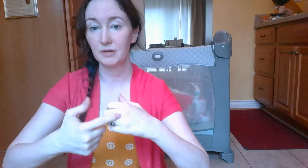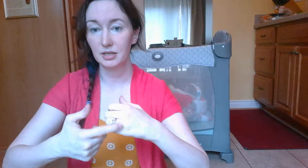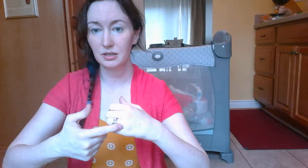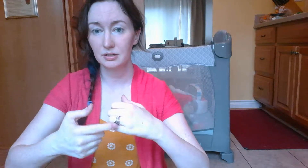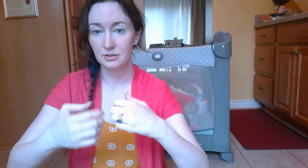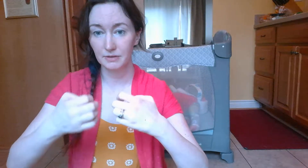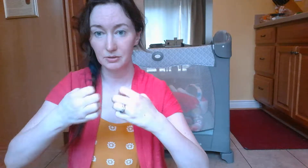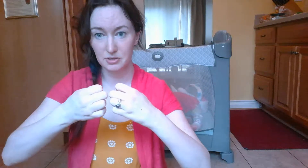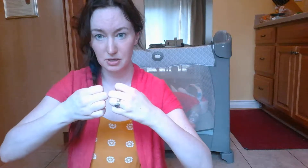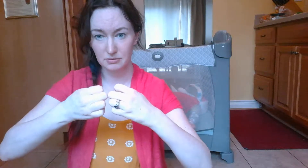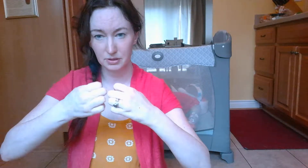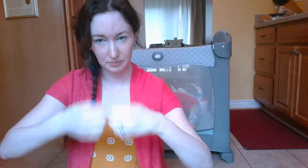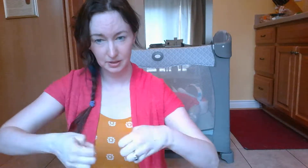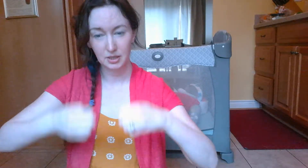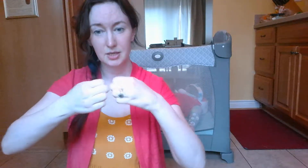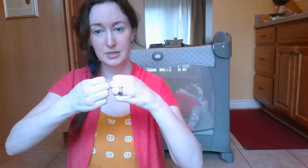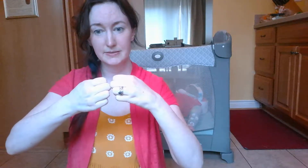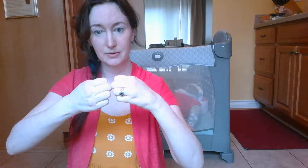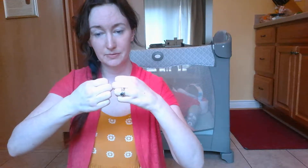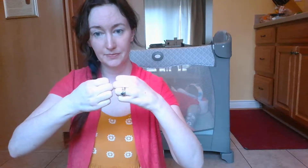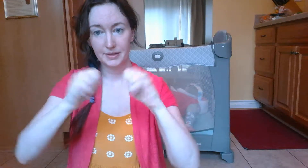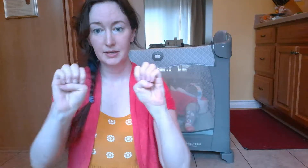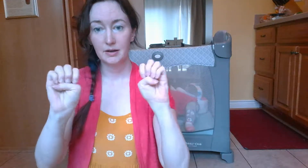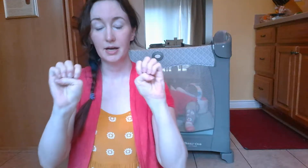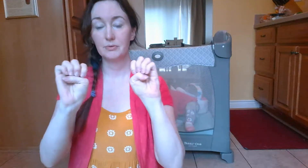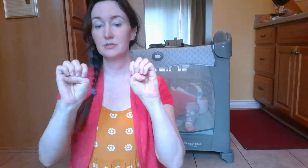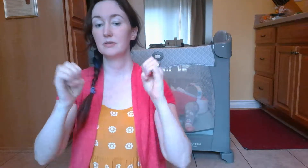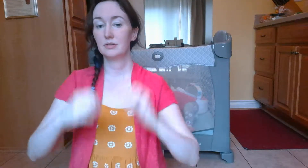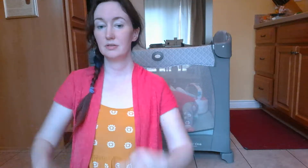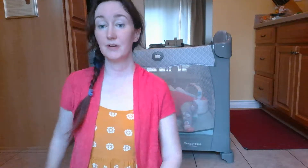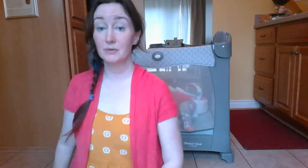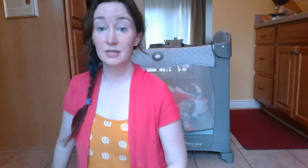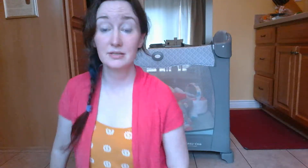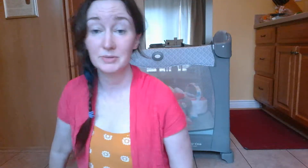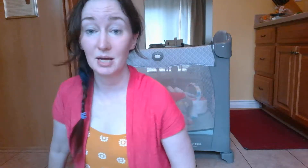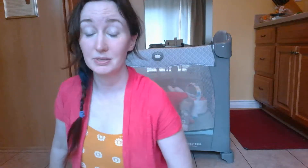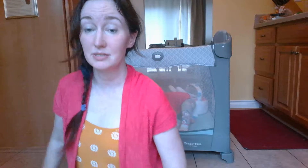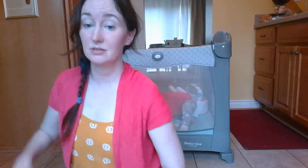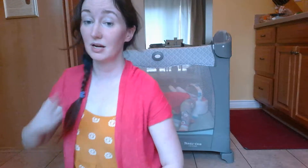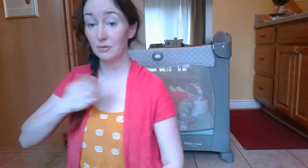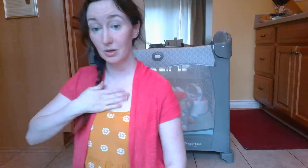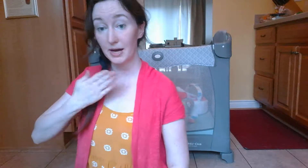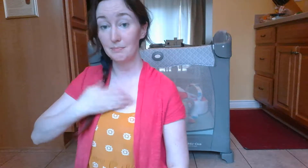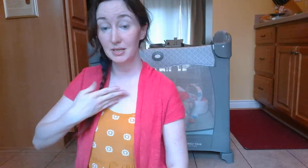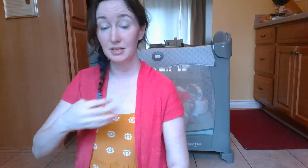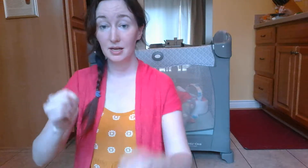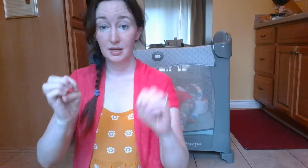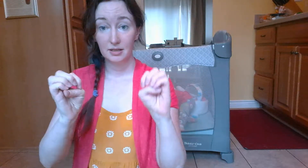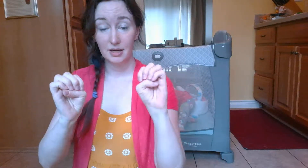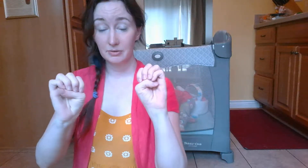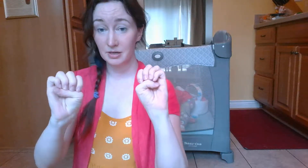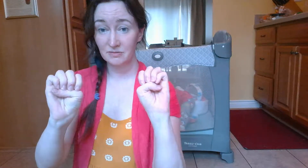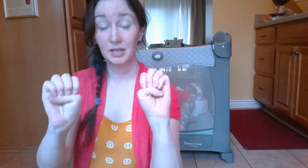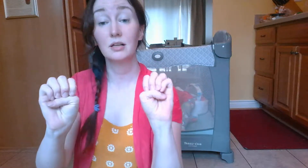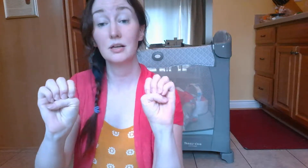ring, the ring would show, you know what I mean? So I would, if I were telling someone Happy Easter, I would go happy, and I would kind of make it clear that